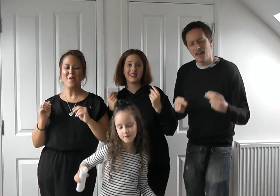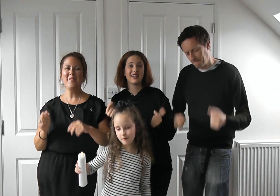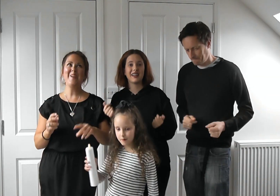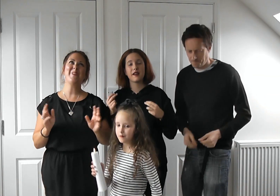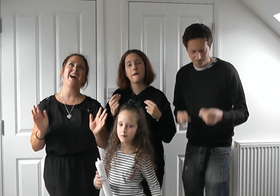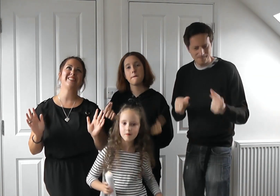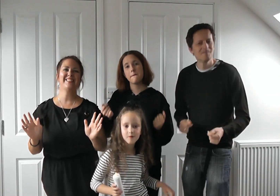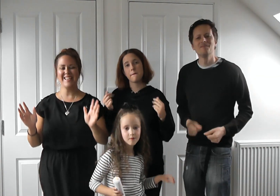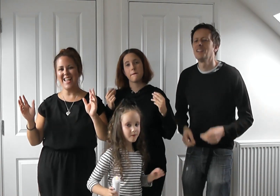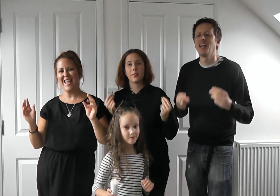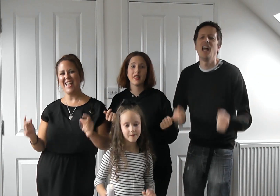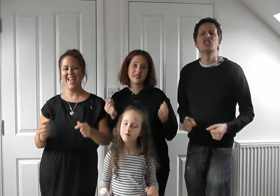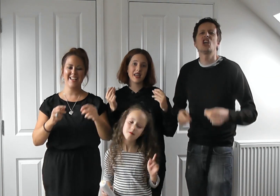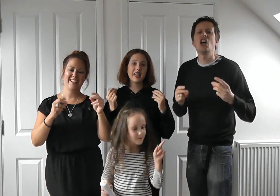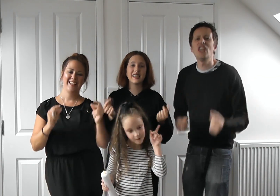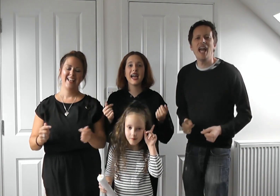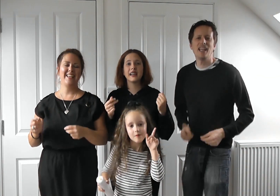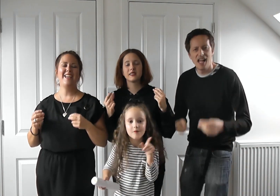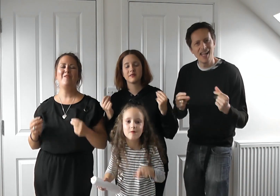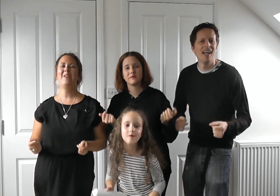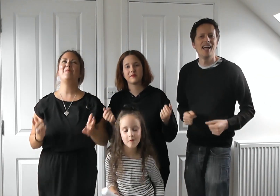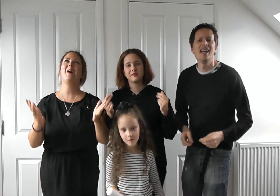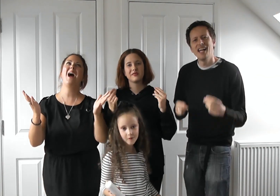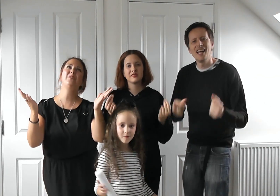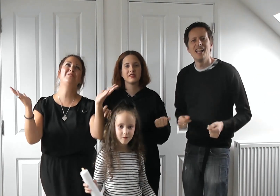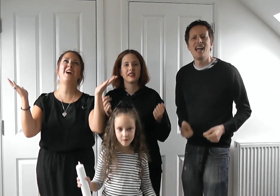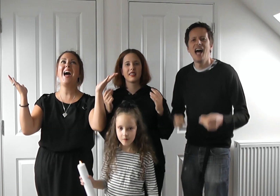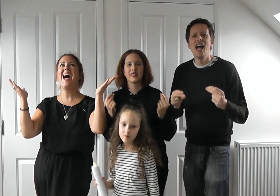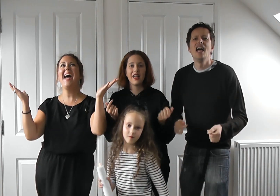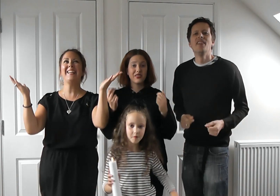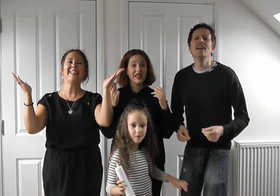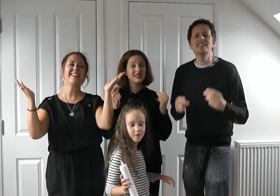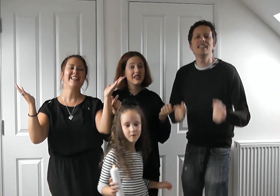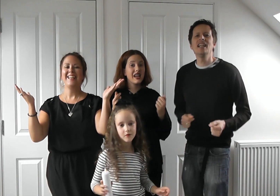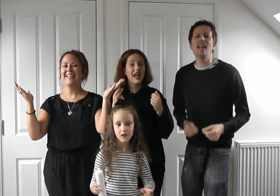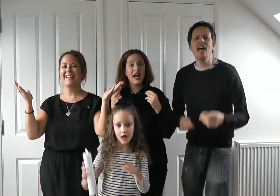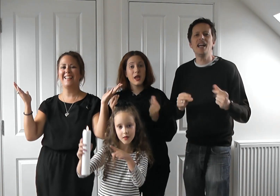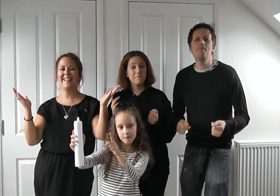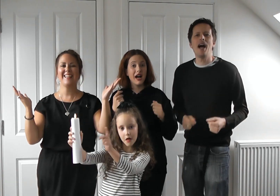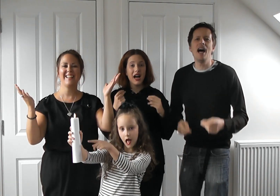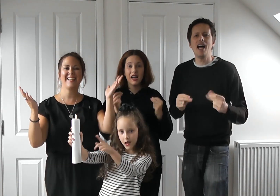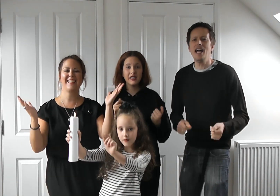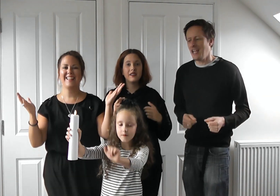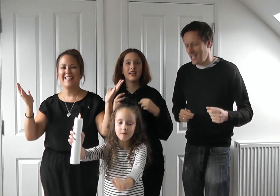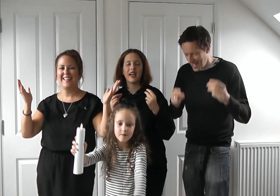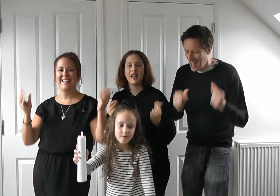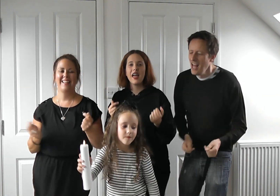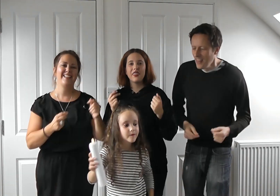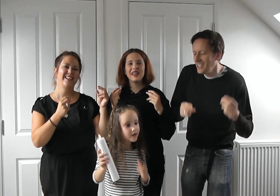me what to say. Sunday gave me the power divine. This little light of mine, this